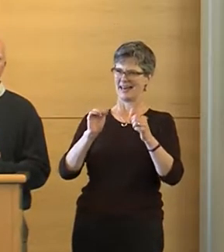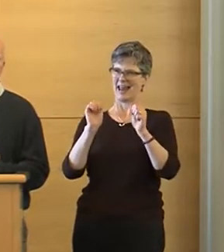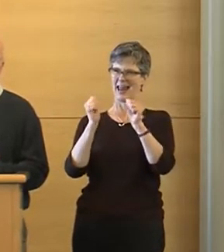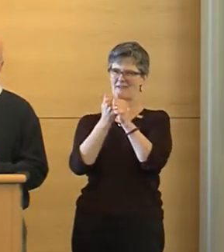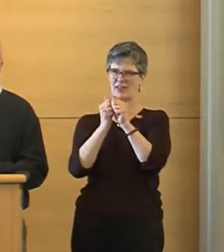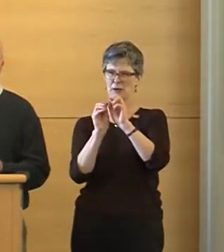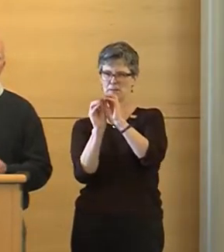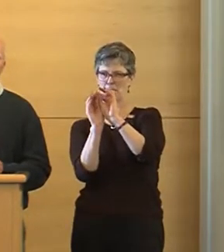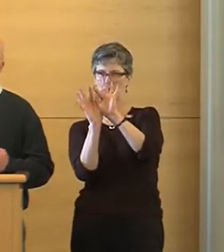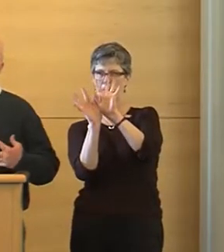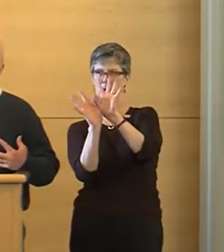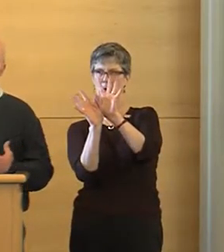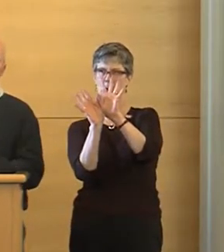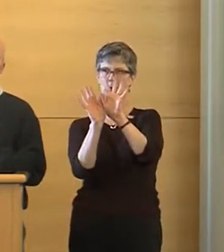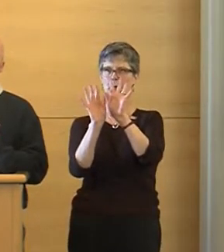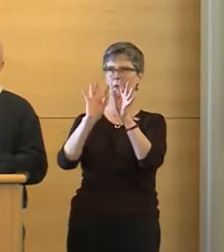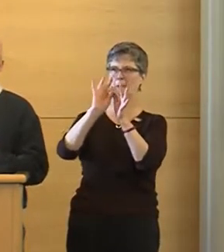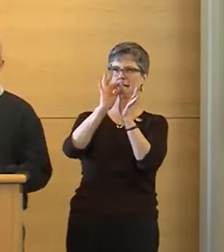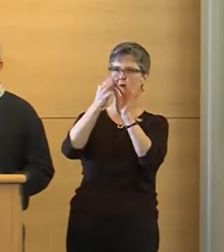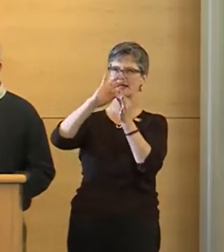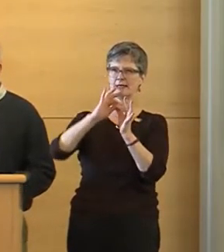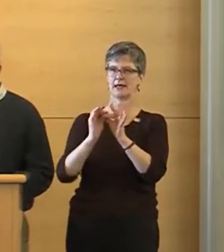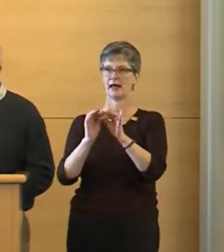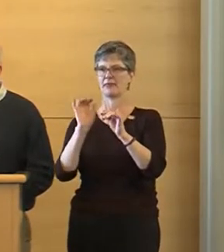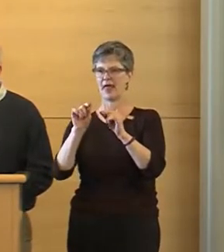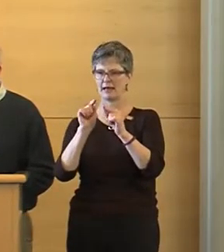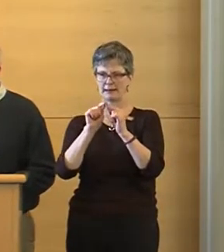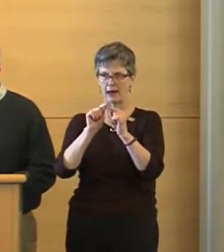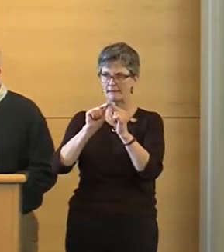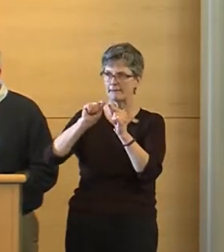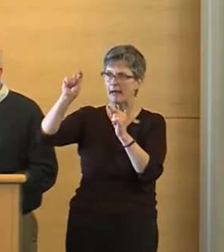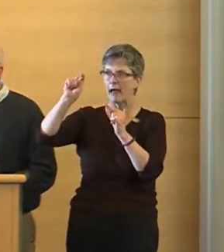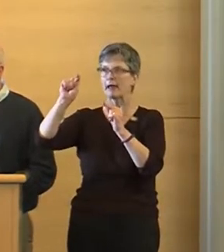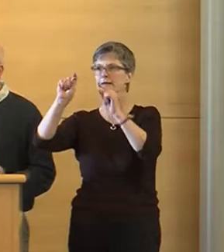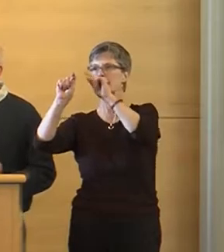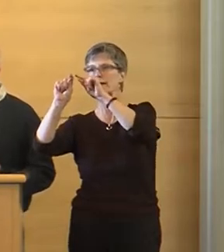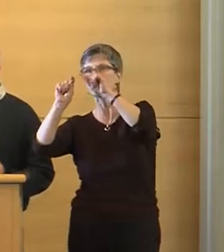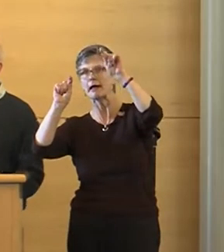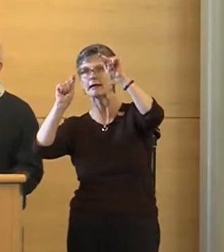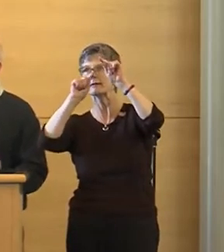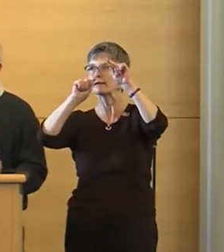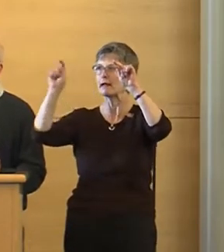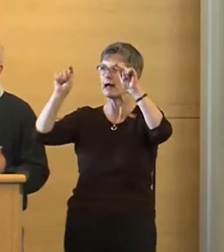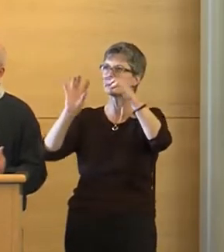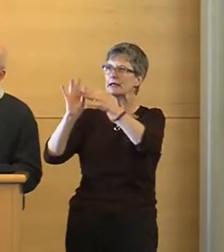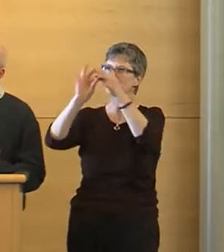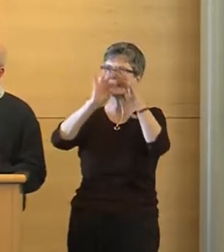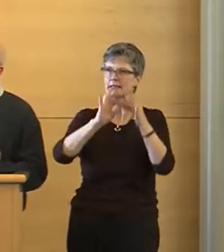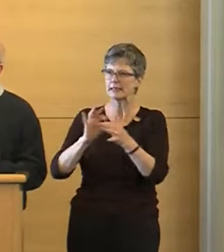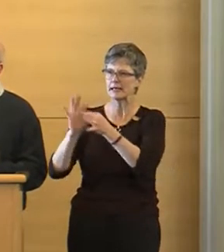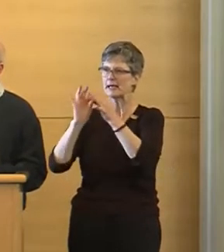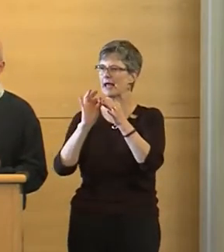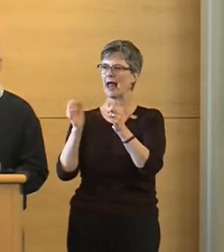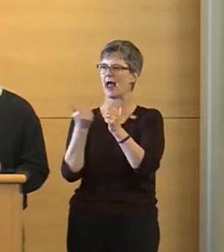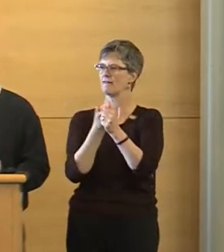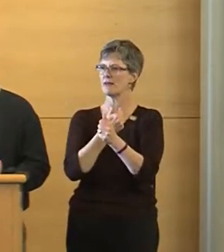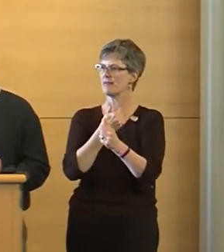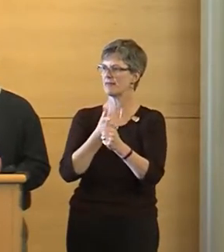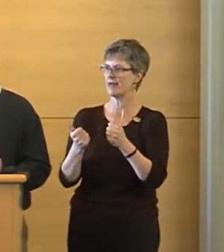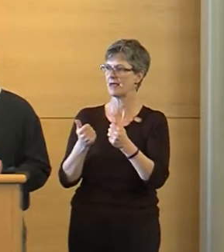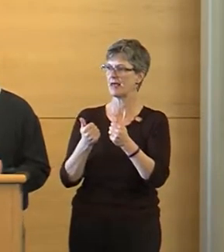sphere with touches of other colors mixed in, but all of these